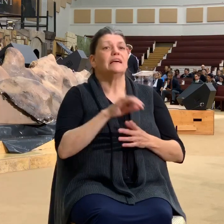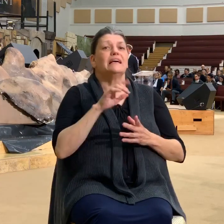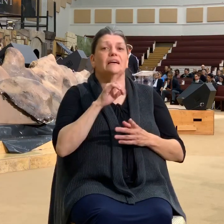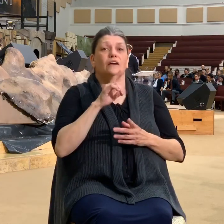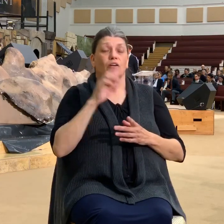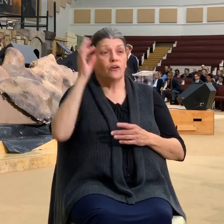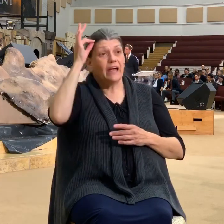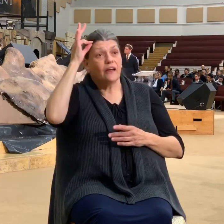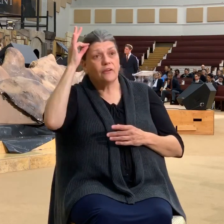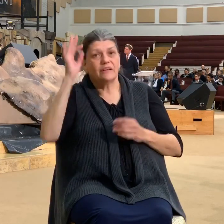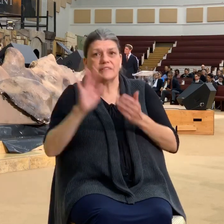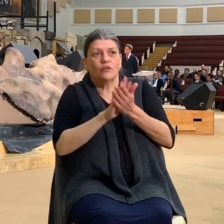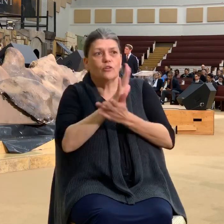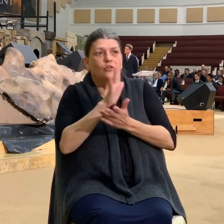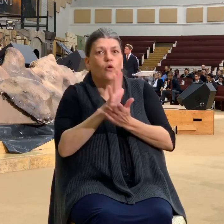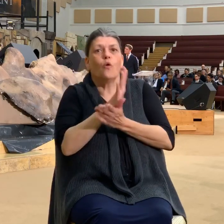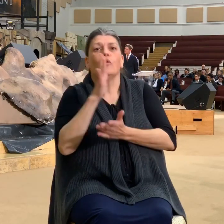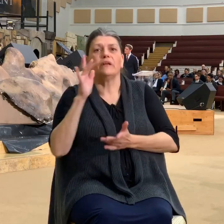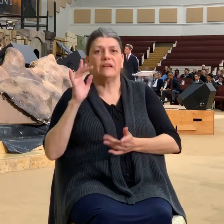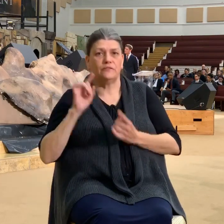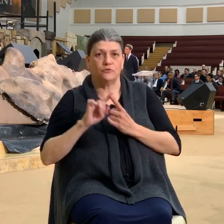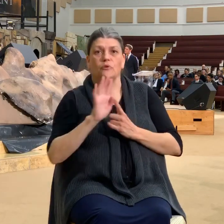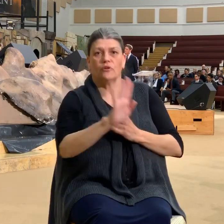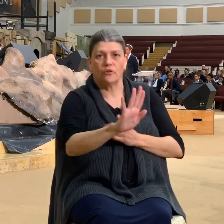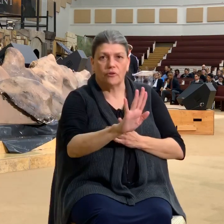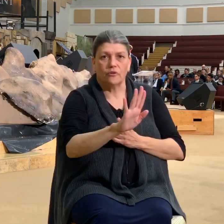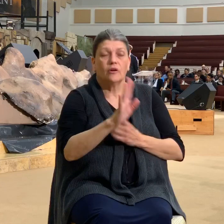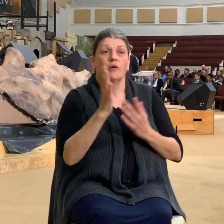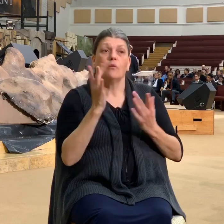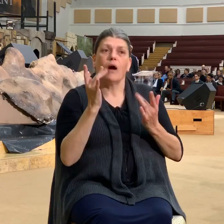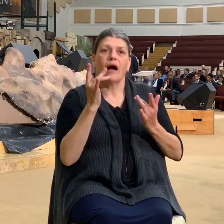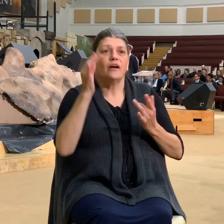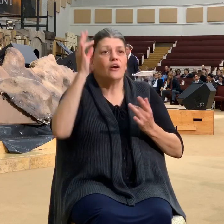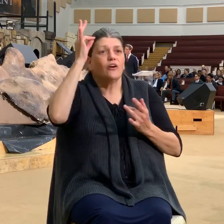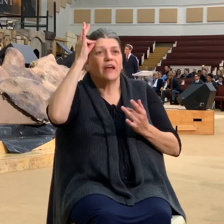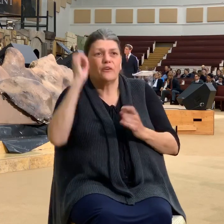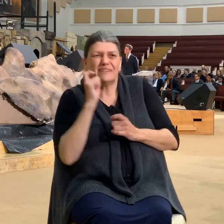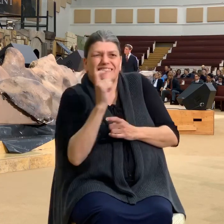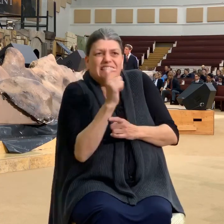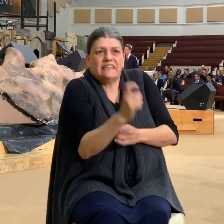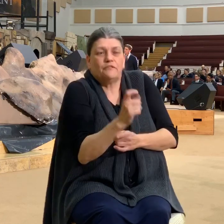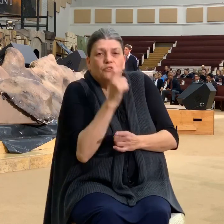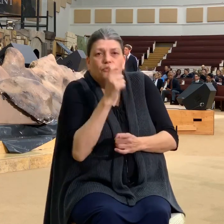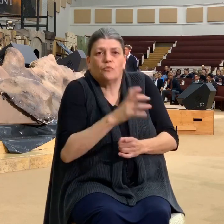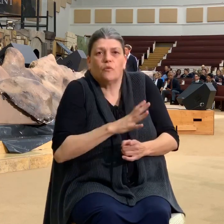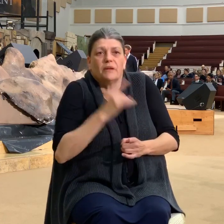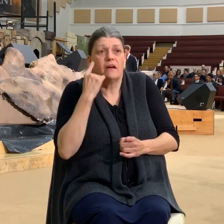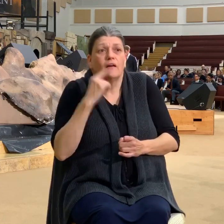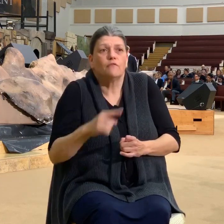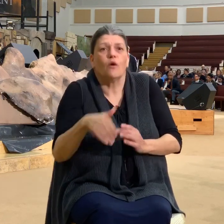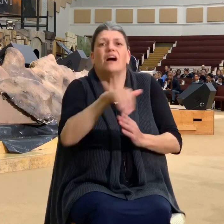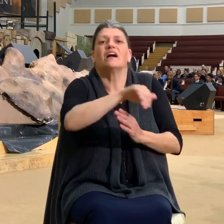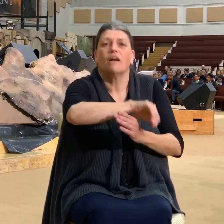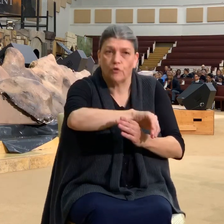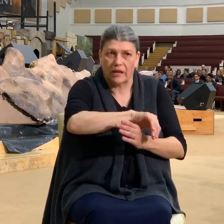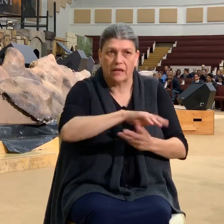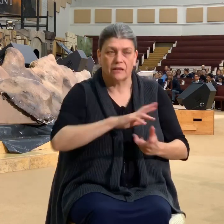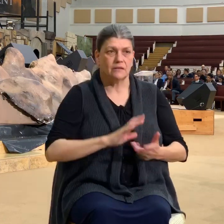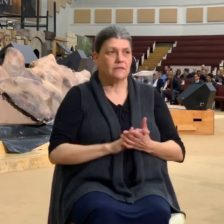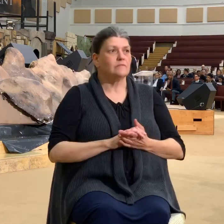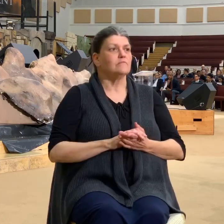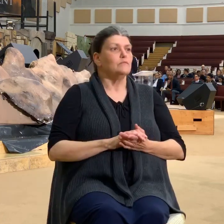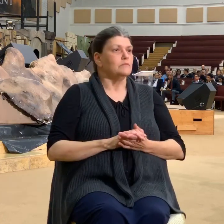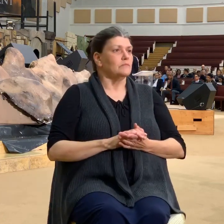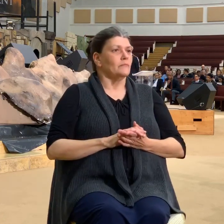Her hair, as he just said, is given to her for a covering. So what is this idea of shame? Well, then Bishop